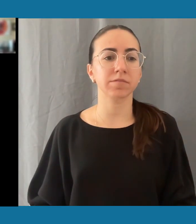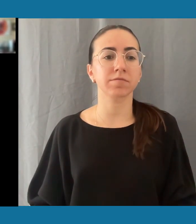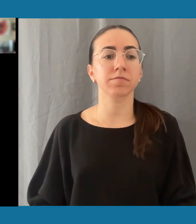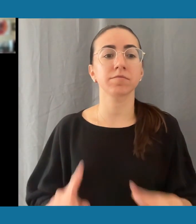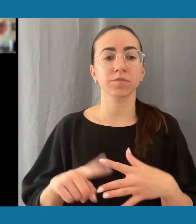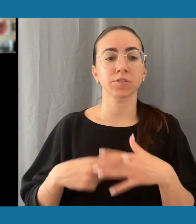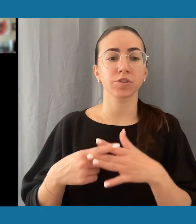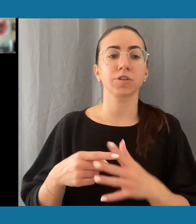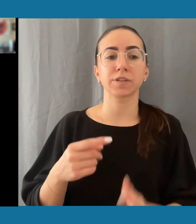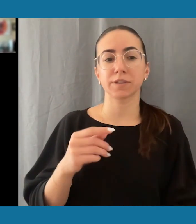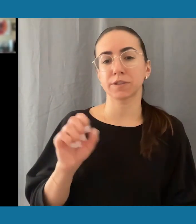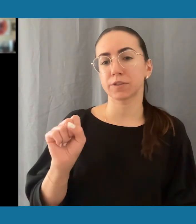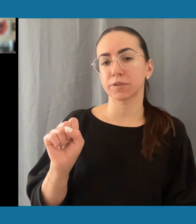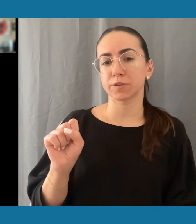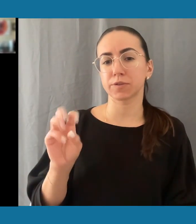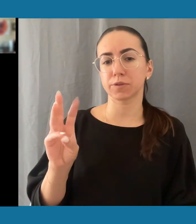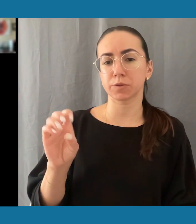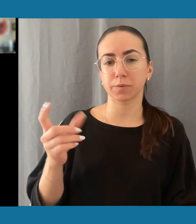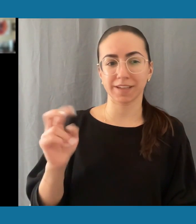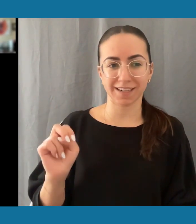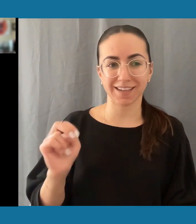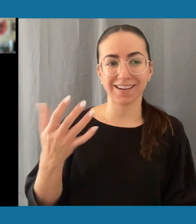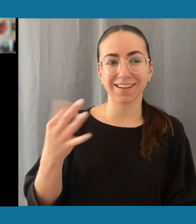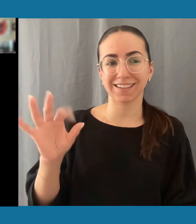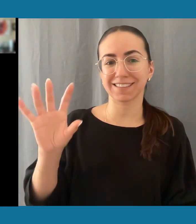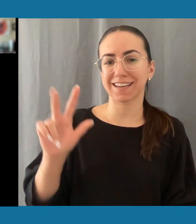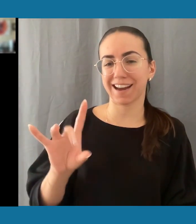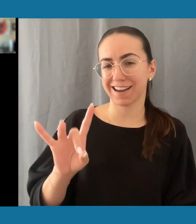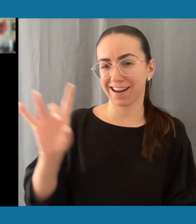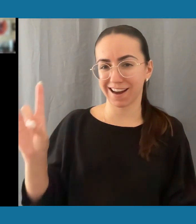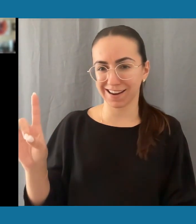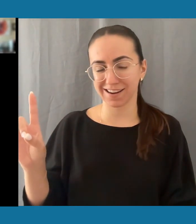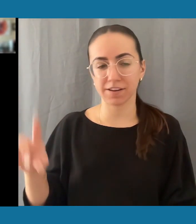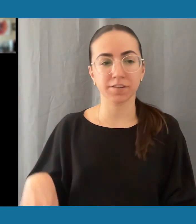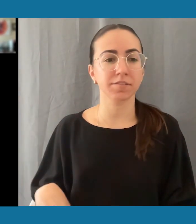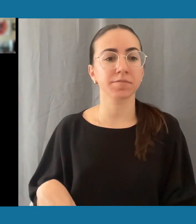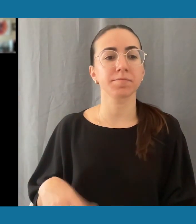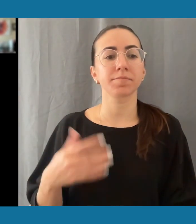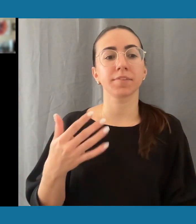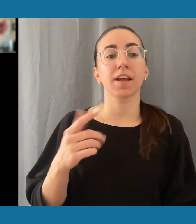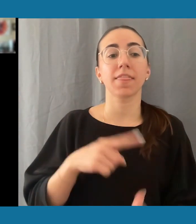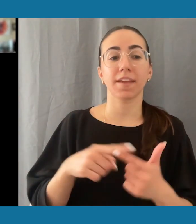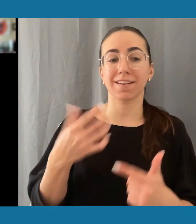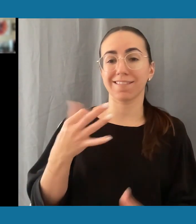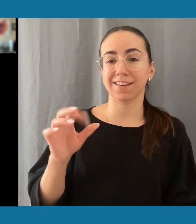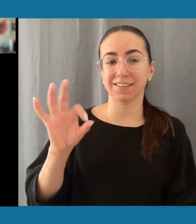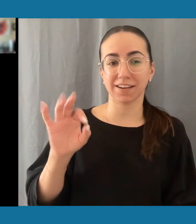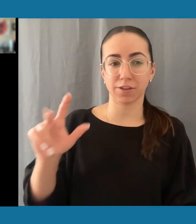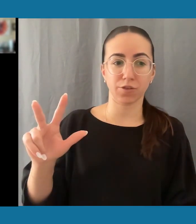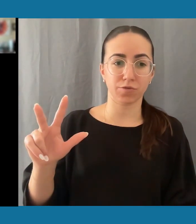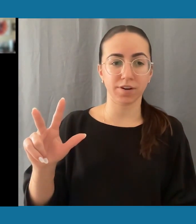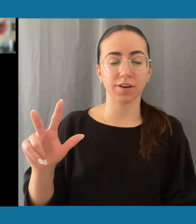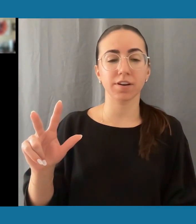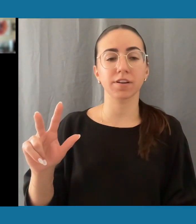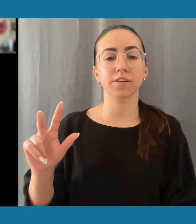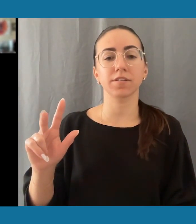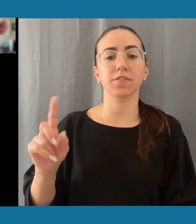1988. In 1993, the first supported